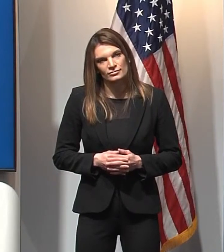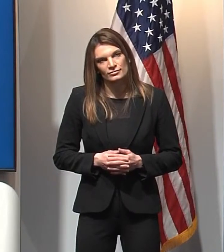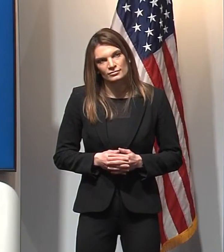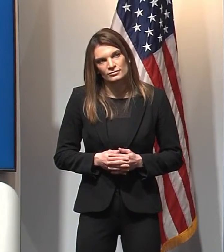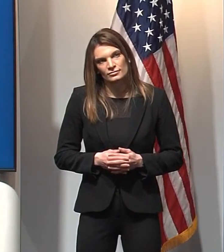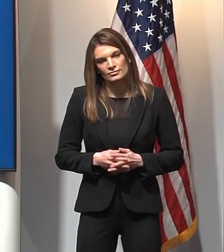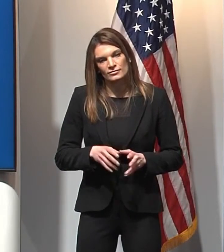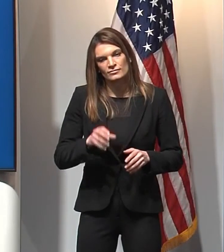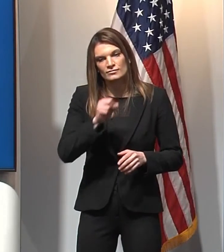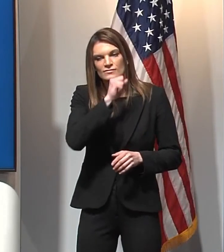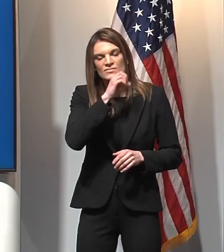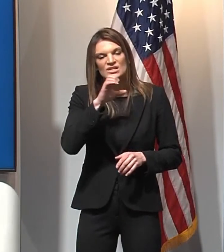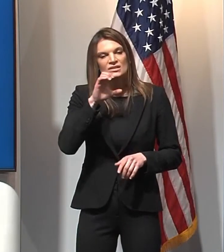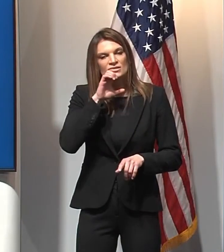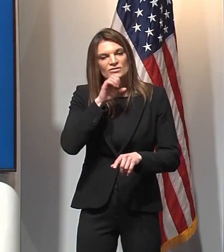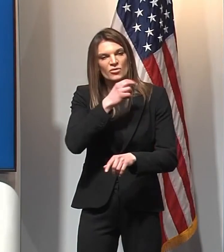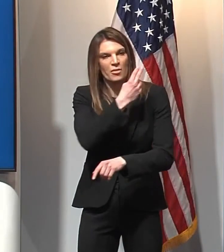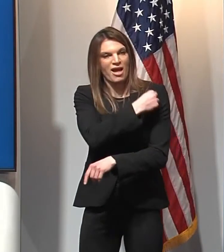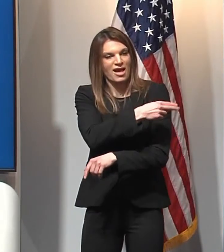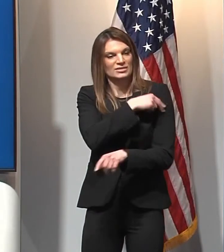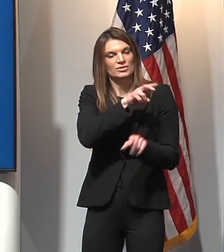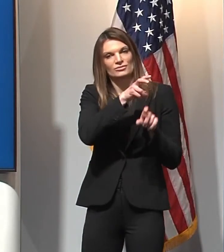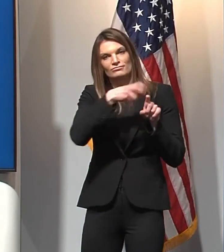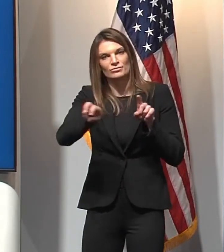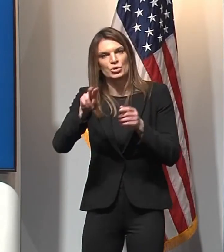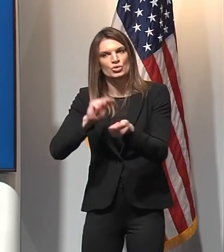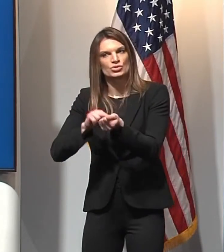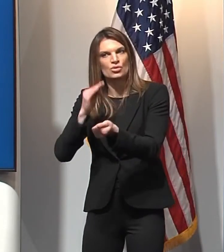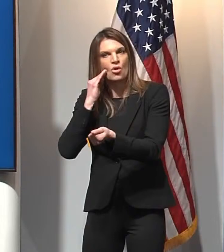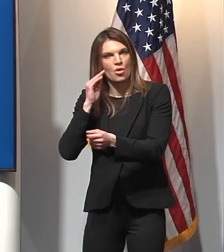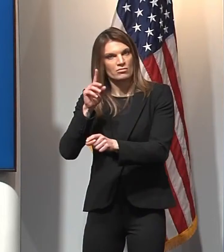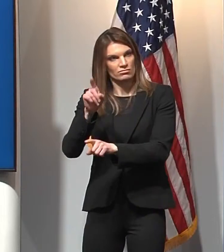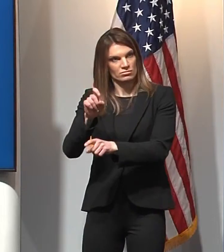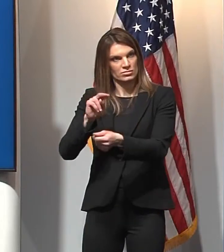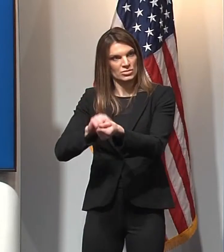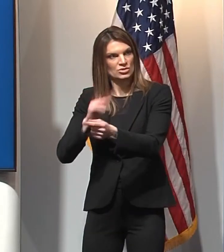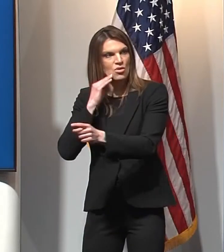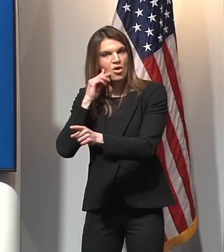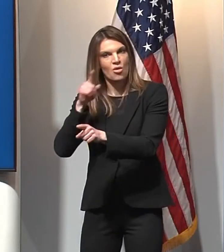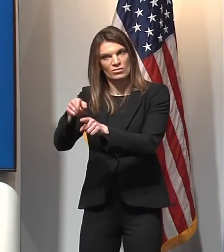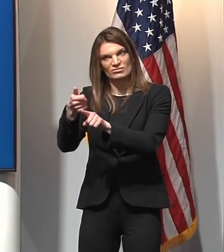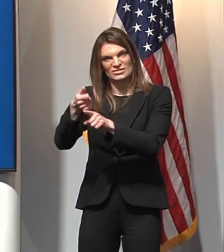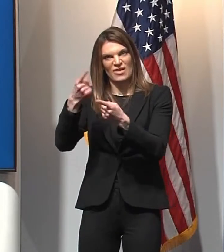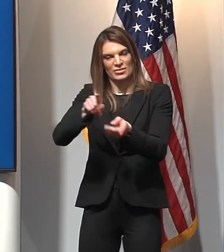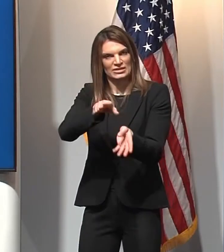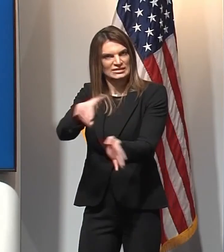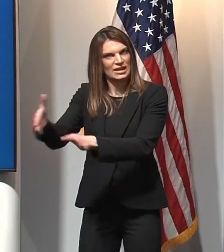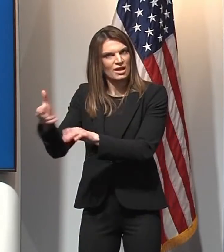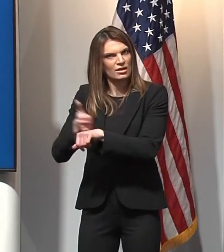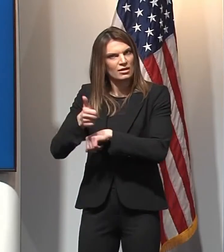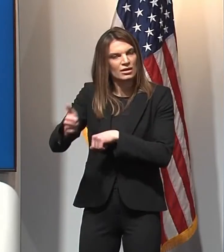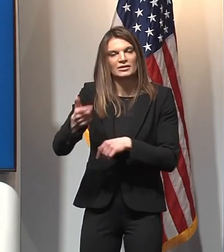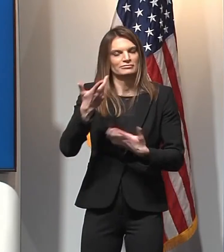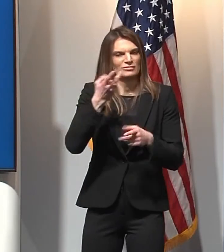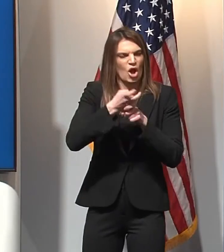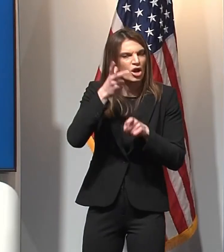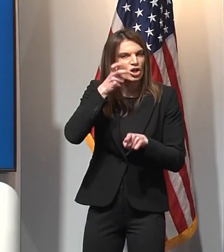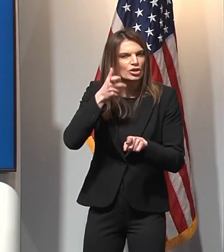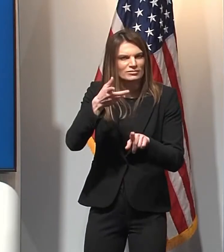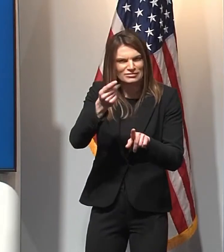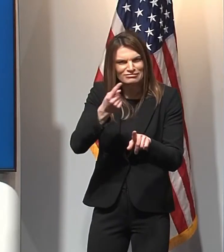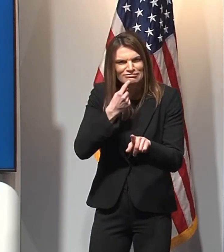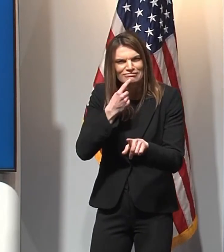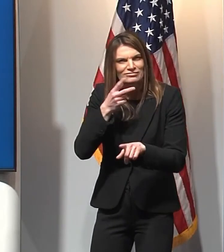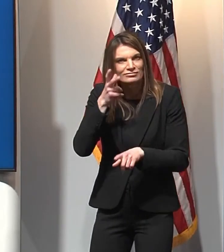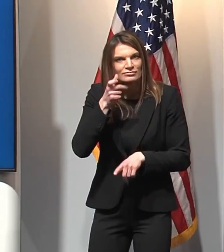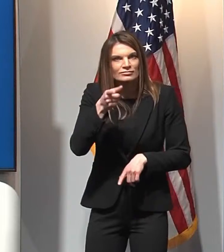nursing homes, that resulted in the death of residents that did not have the disease? I had a hard time hearing him. Did you